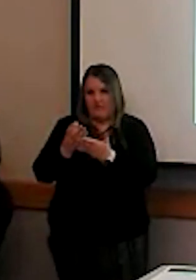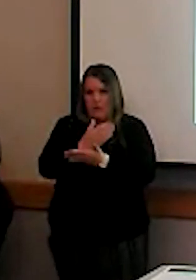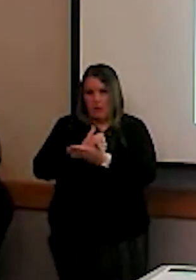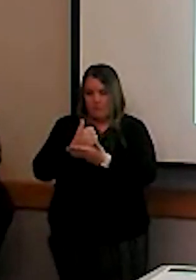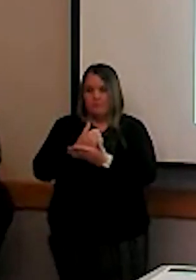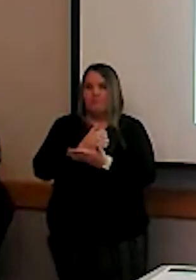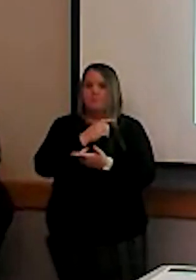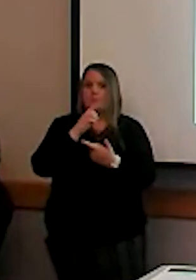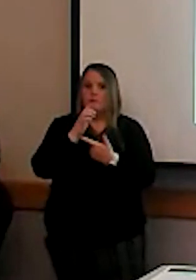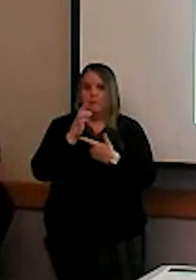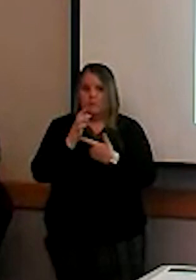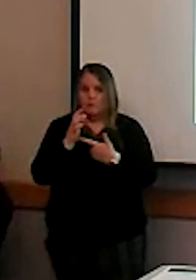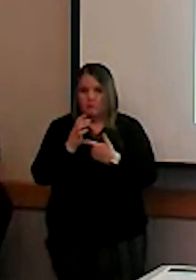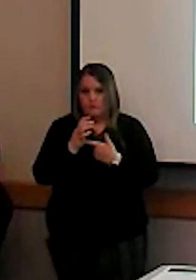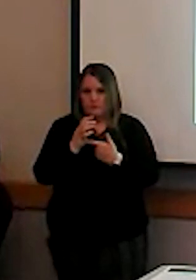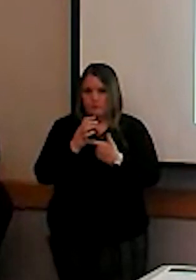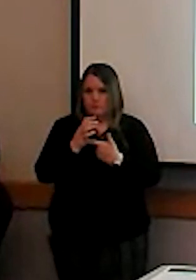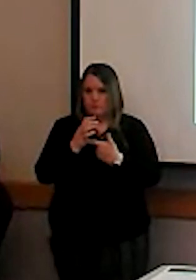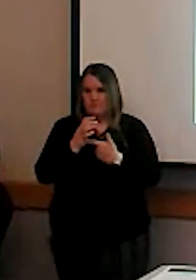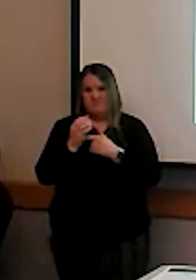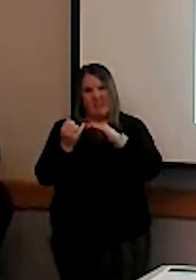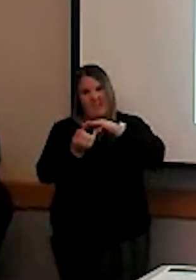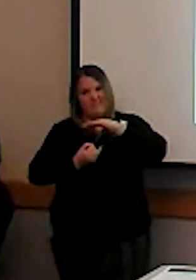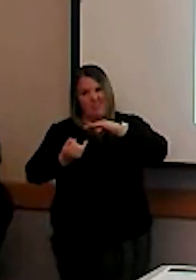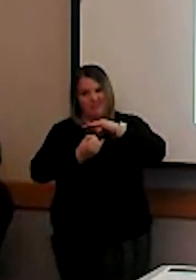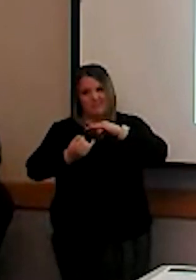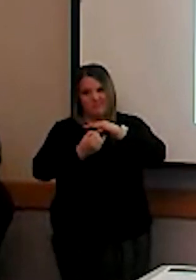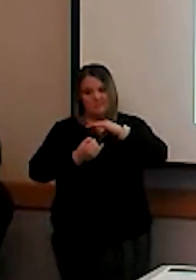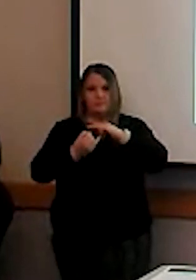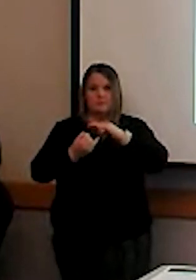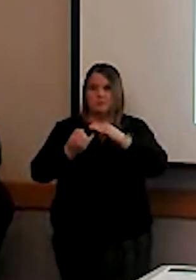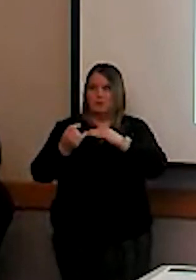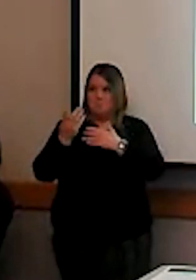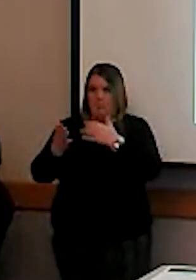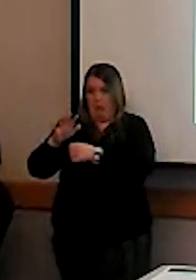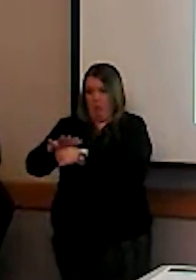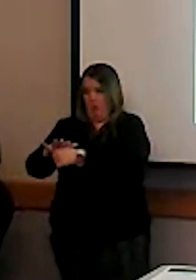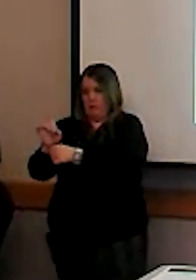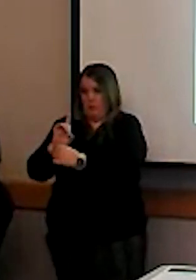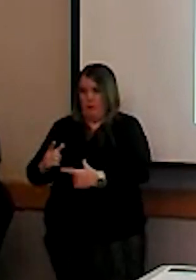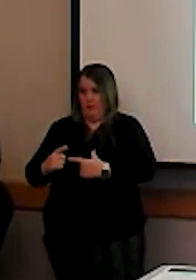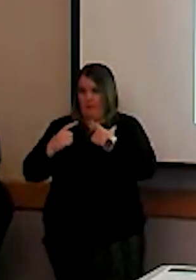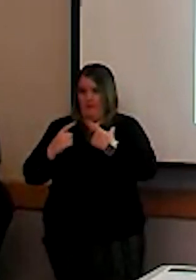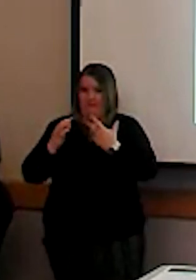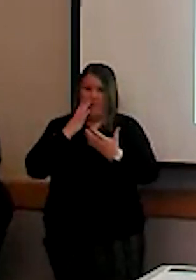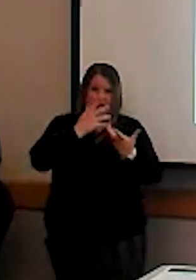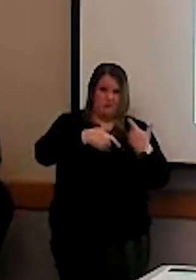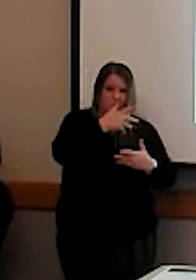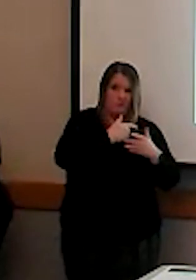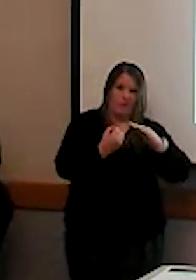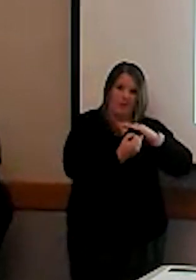income. There's also isolation, whether it's geographical isolation or